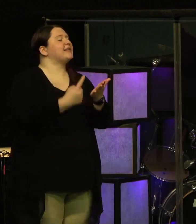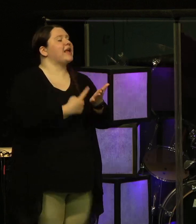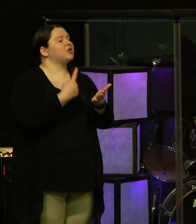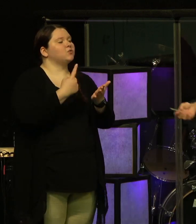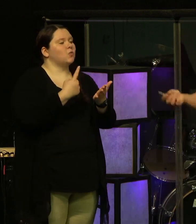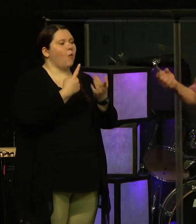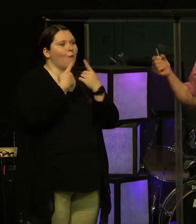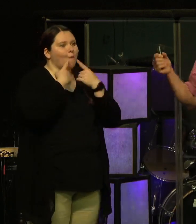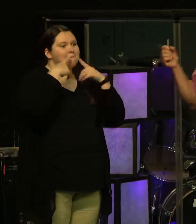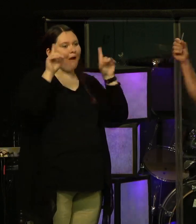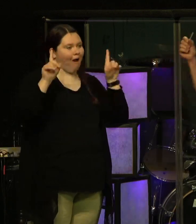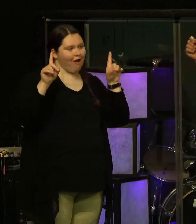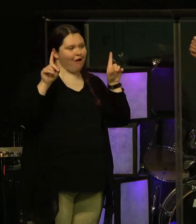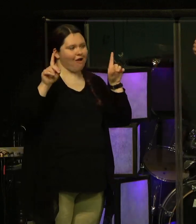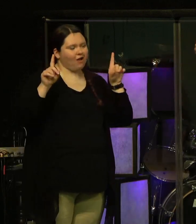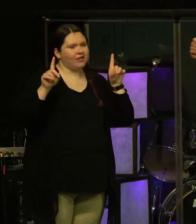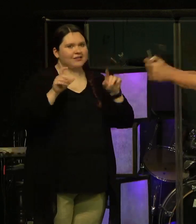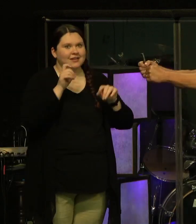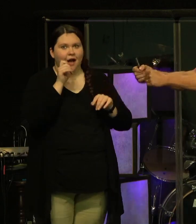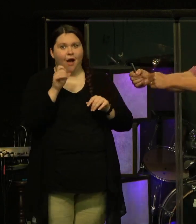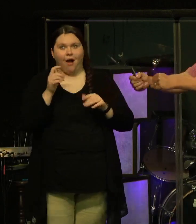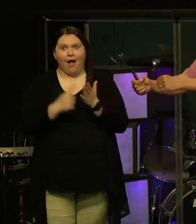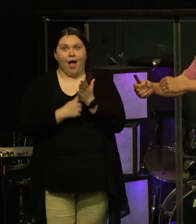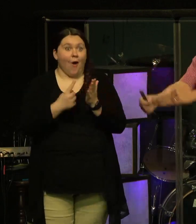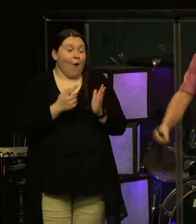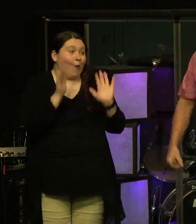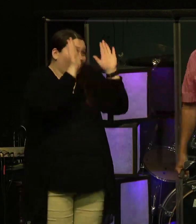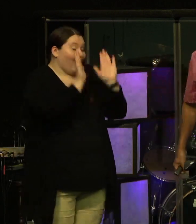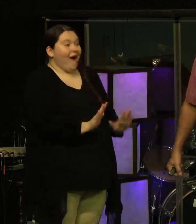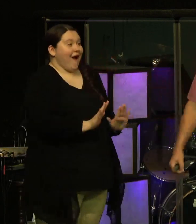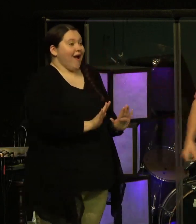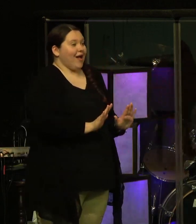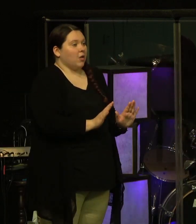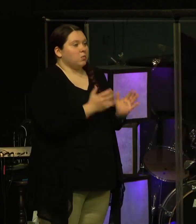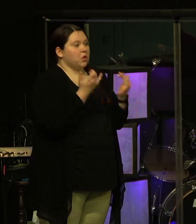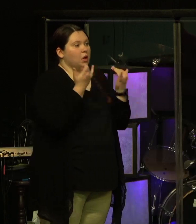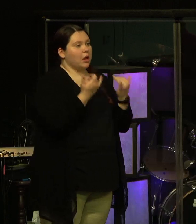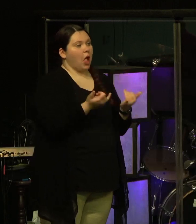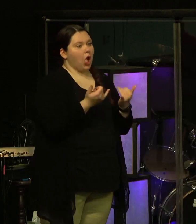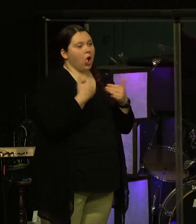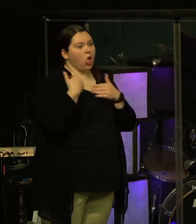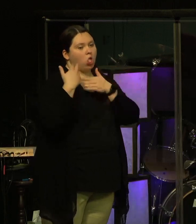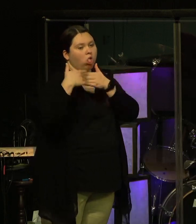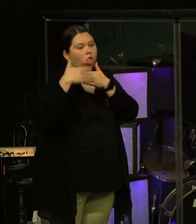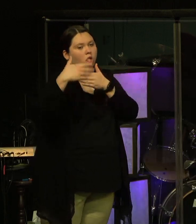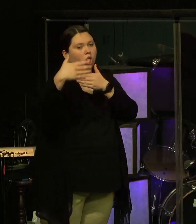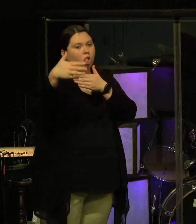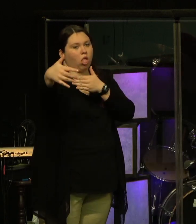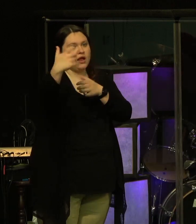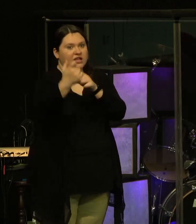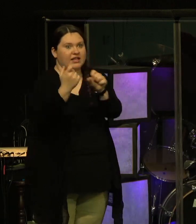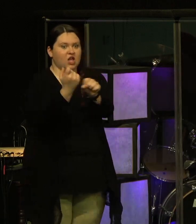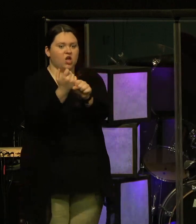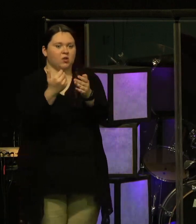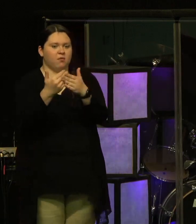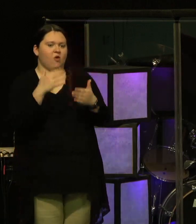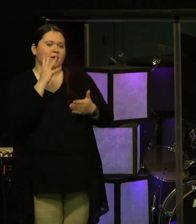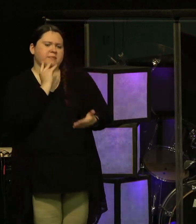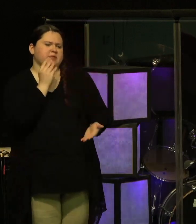an occasional, wow, that was awesome. Now to be several years before we experience another one like